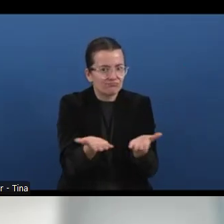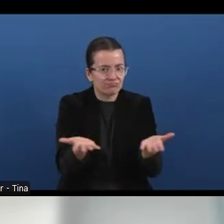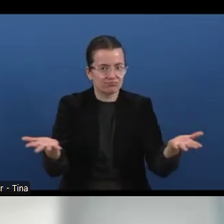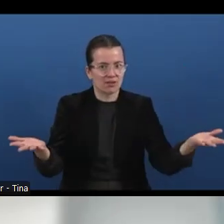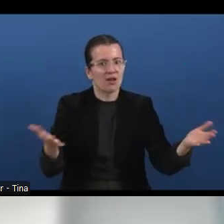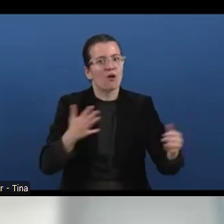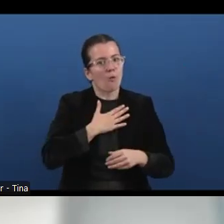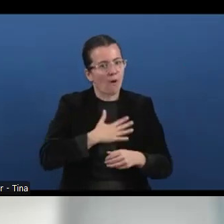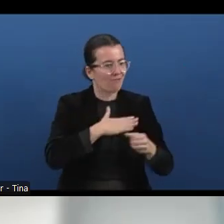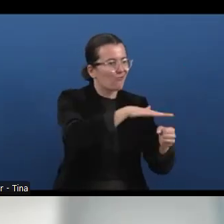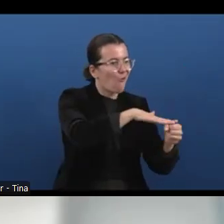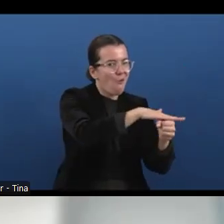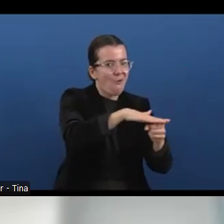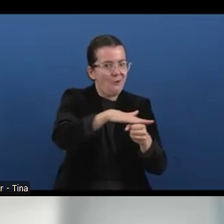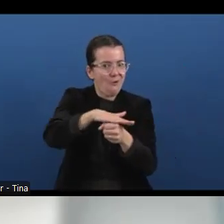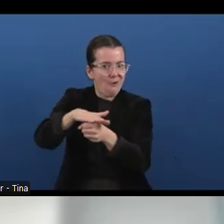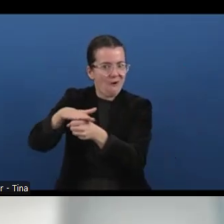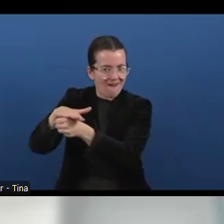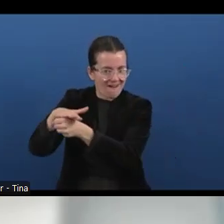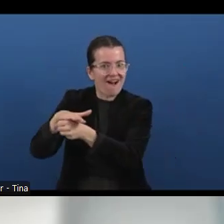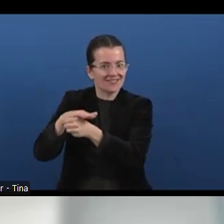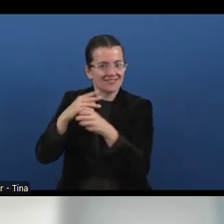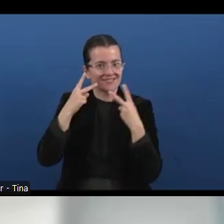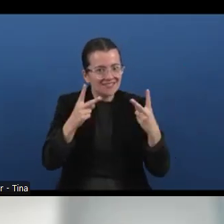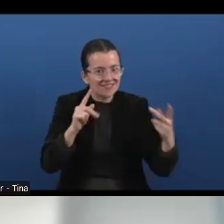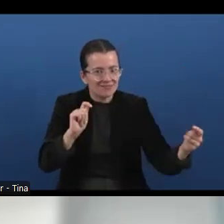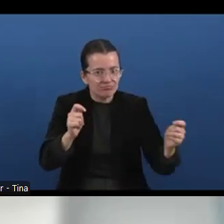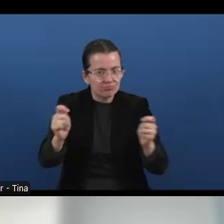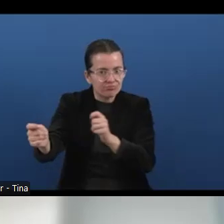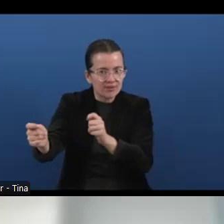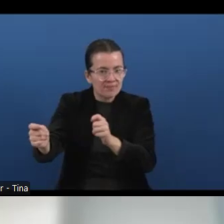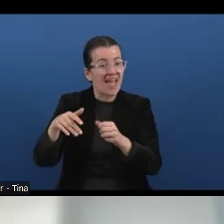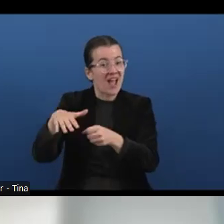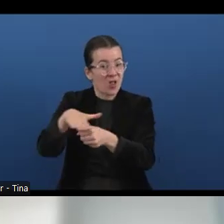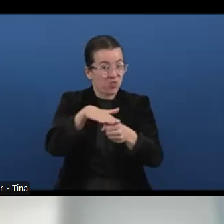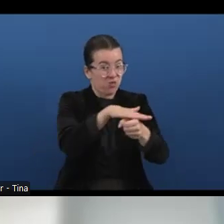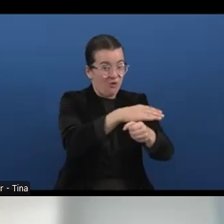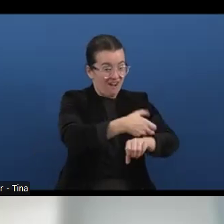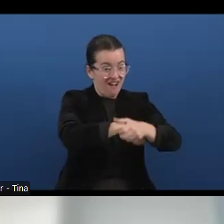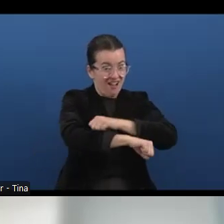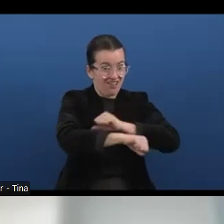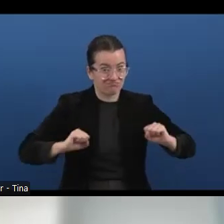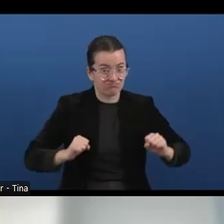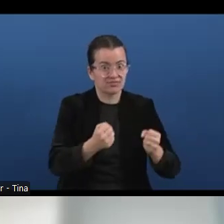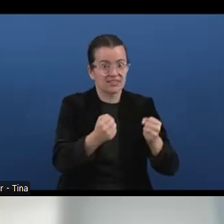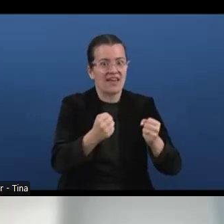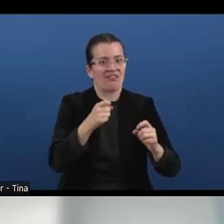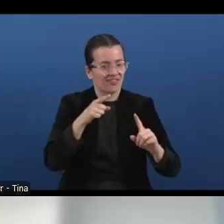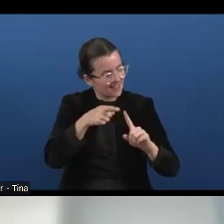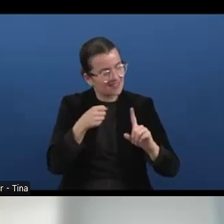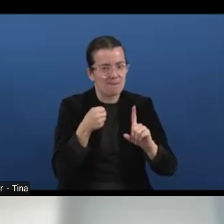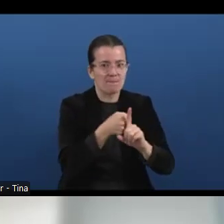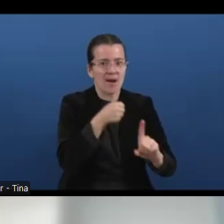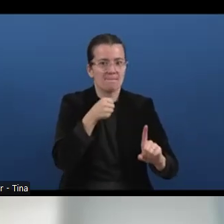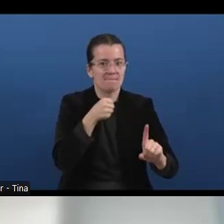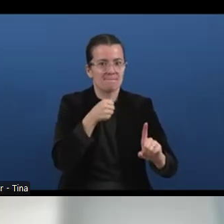the world. These local actions are essential for addressing specific needs and facilitating the